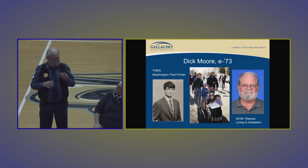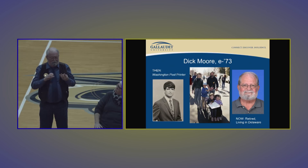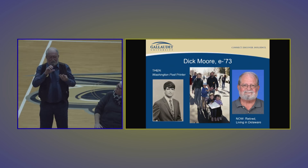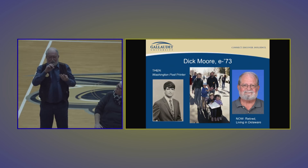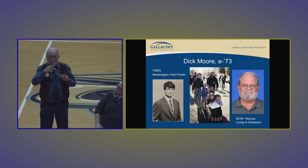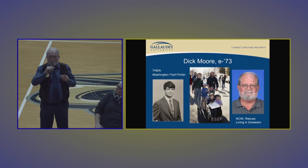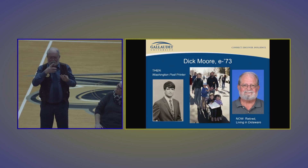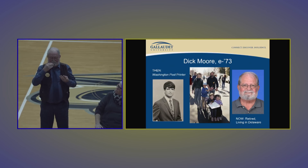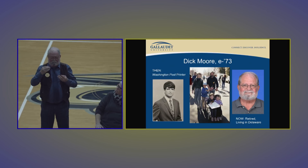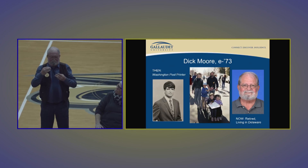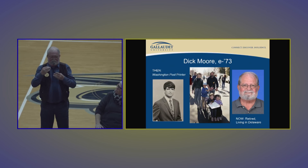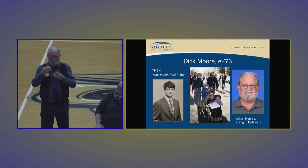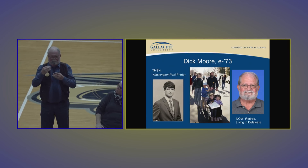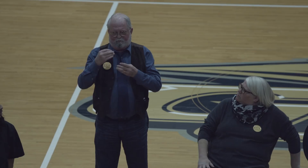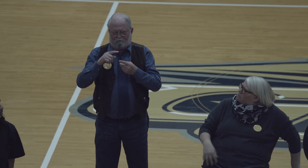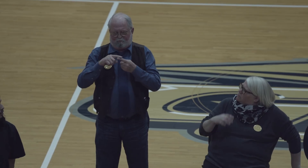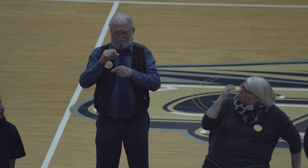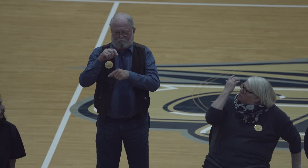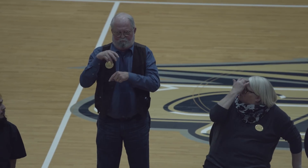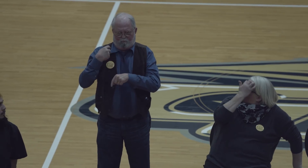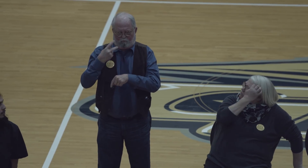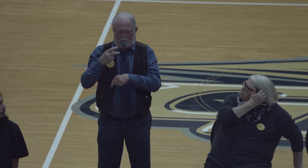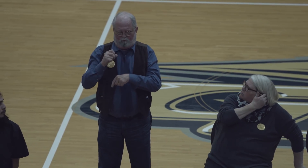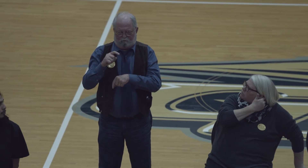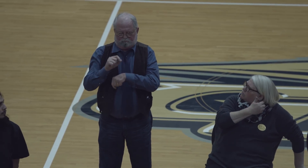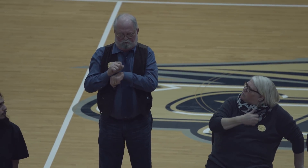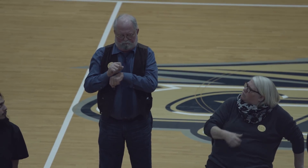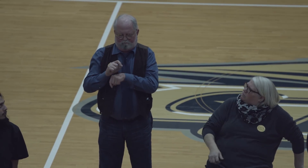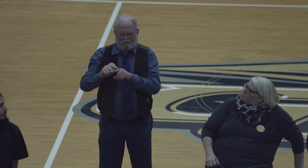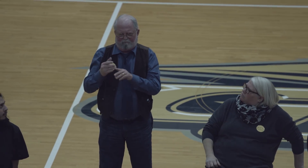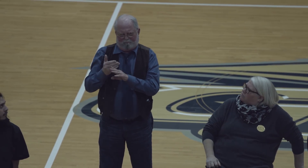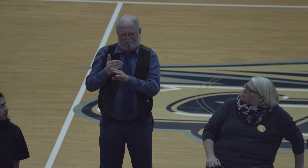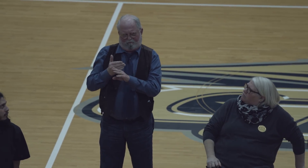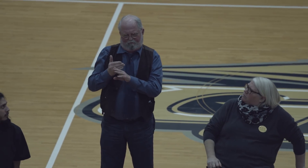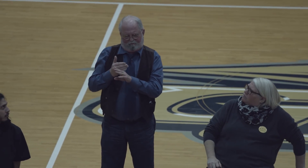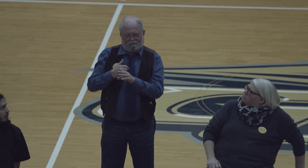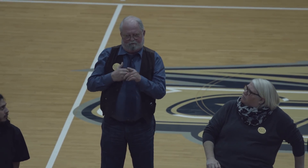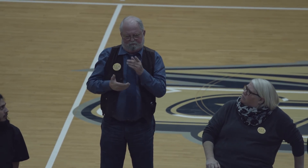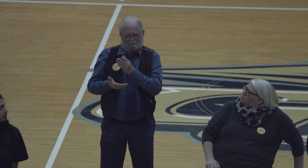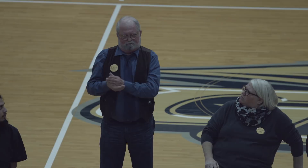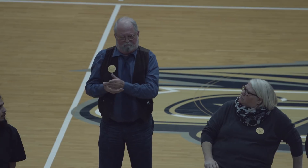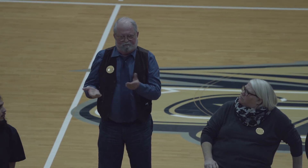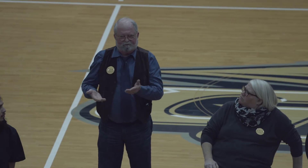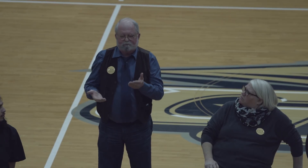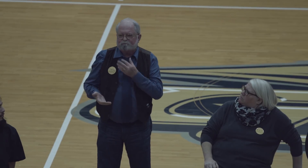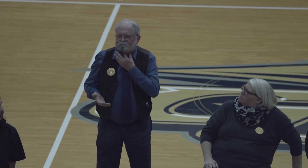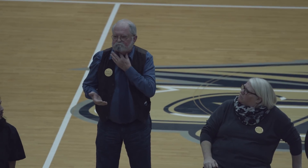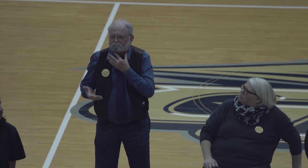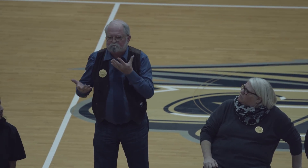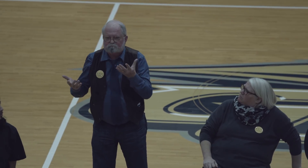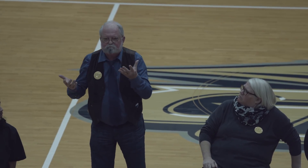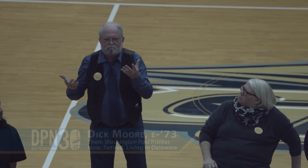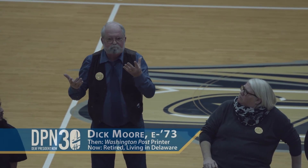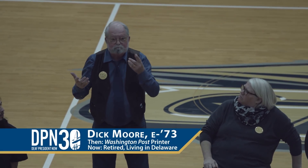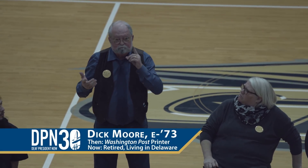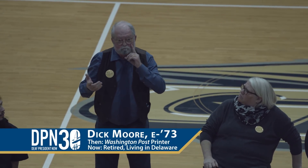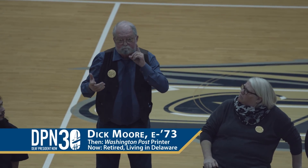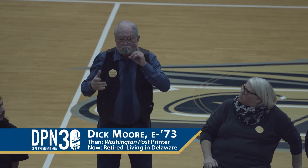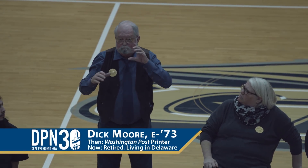On the first day, on Sunday, there were 4 of us, Washington Post employees. We were all deaf, and we were